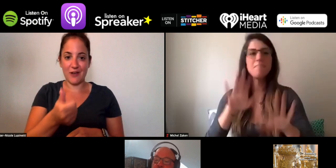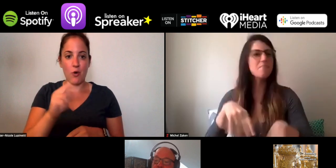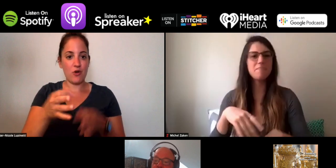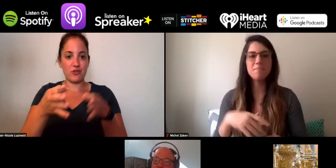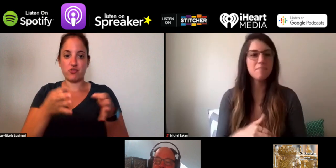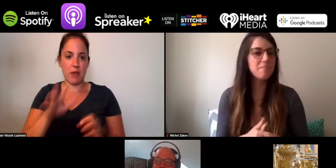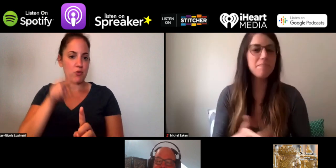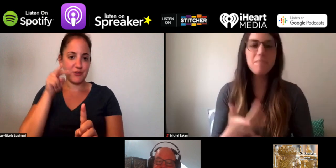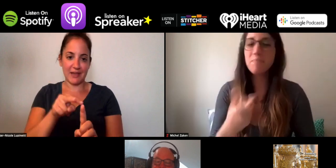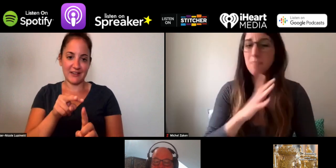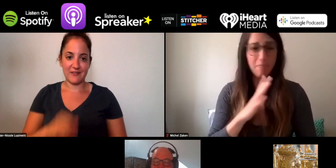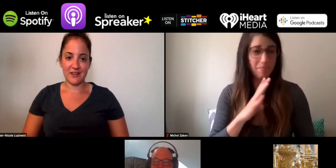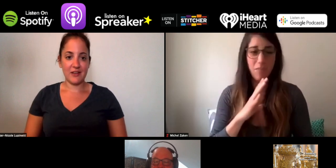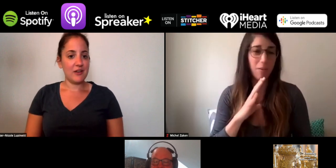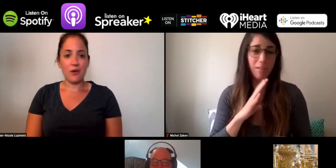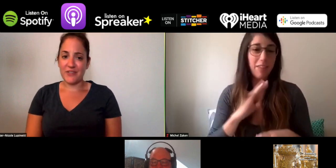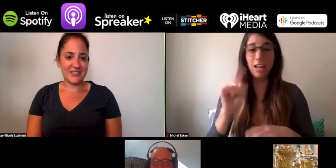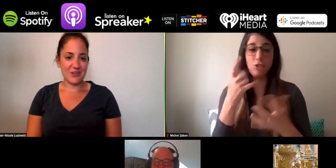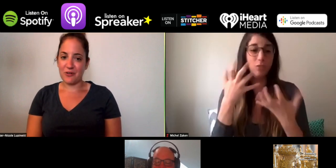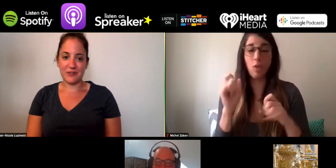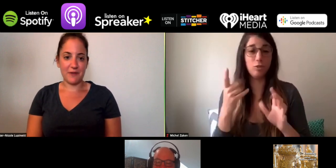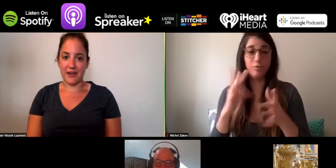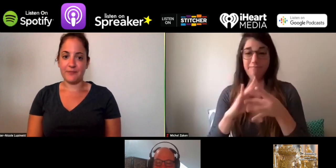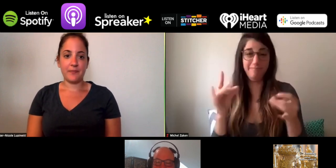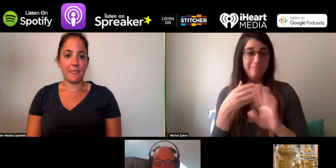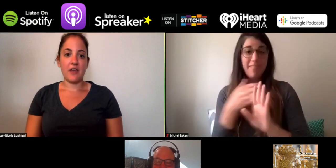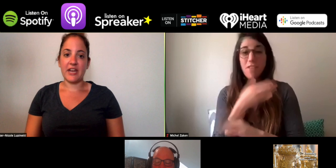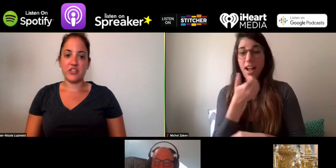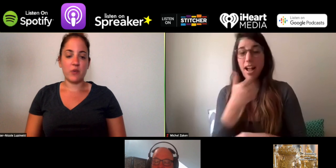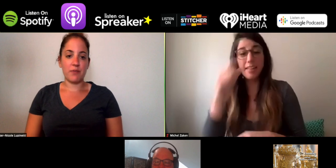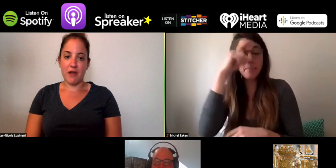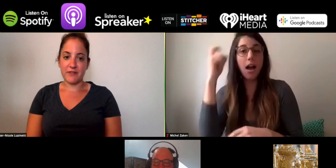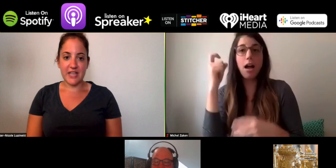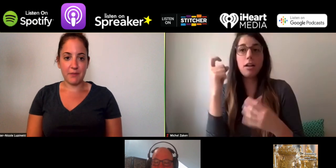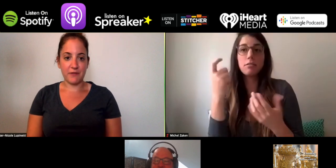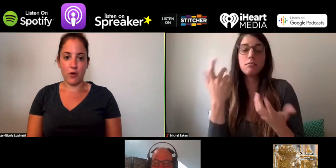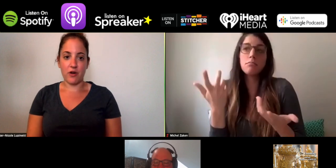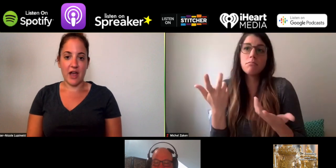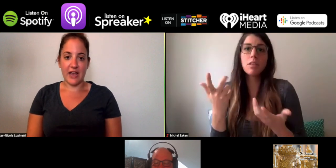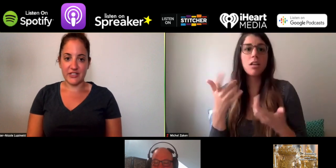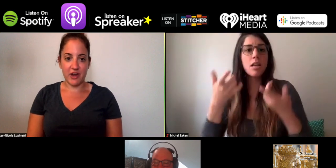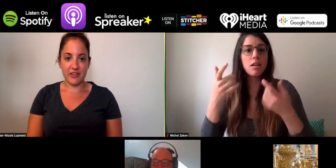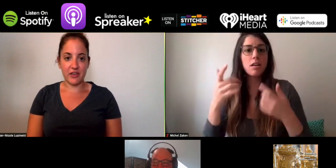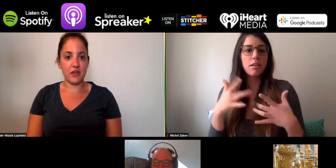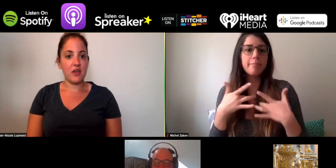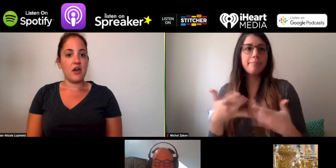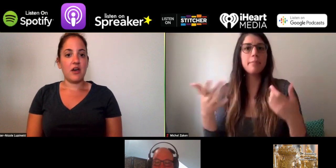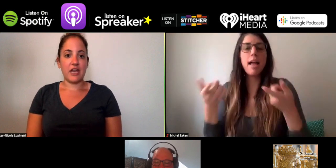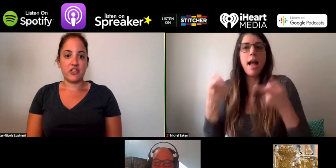describe where you're coming from. Nope, that's totally fine. Again, I just want to preface that before I answer